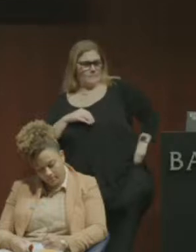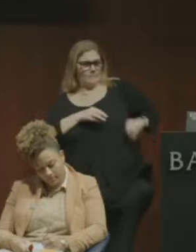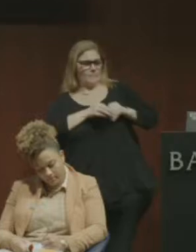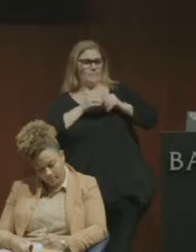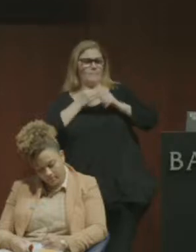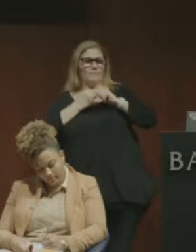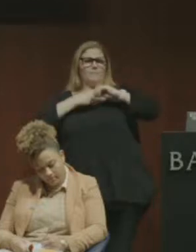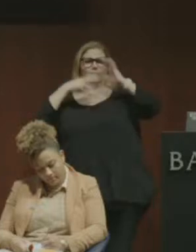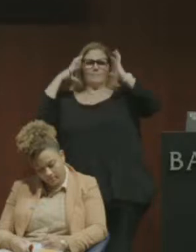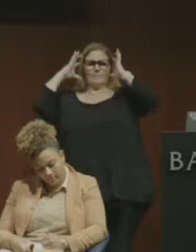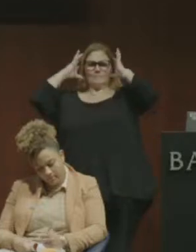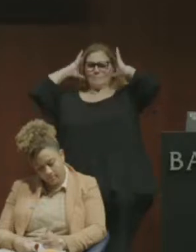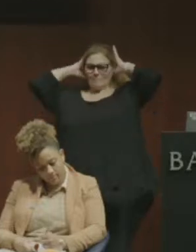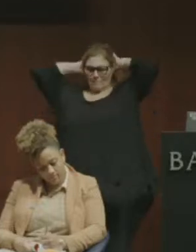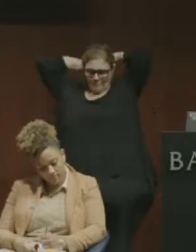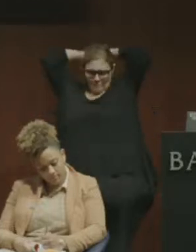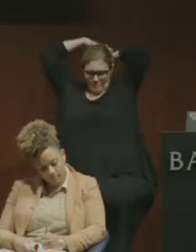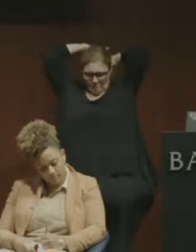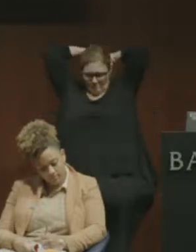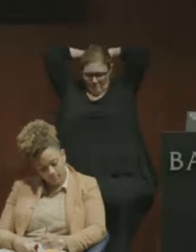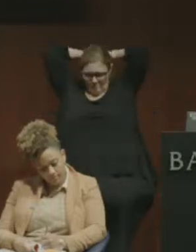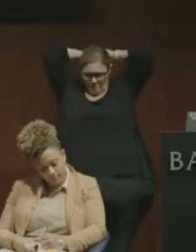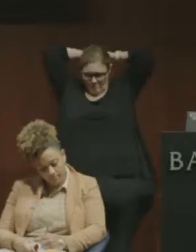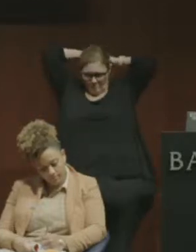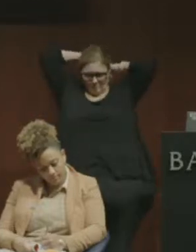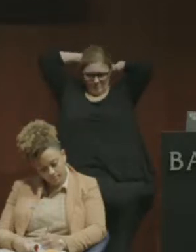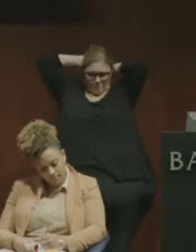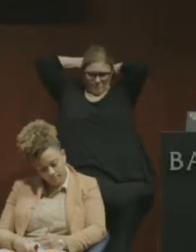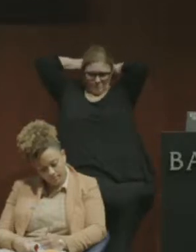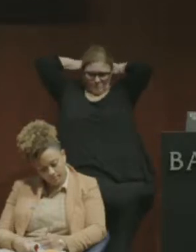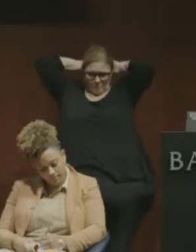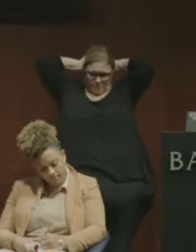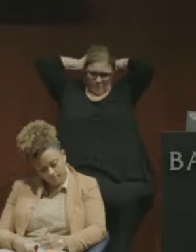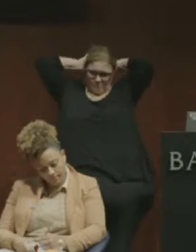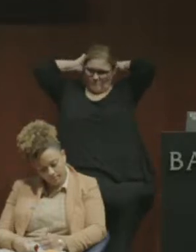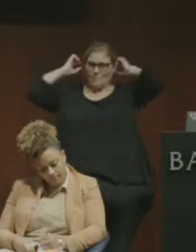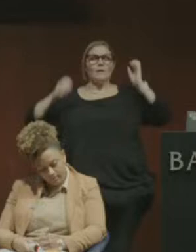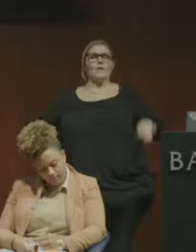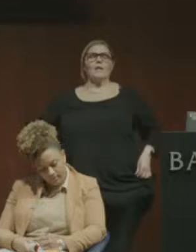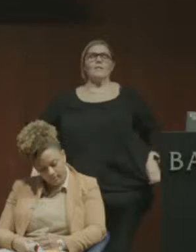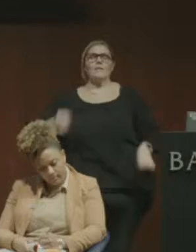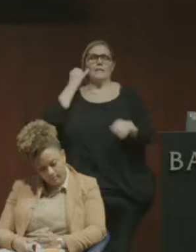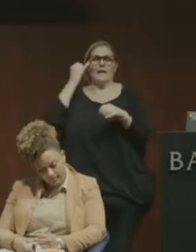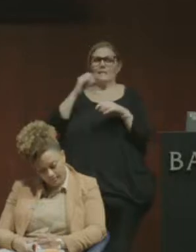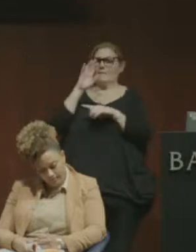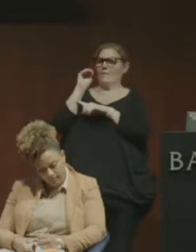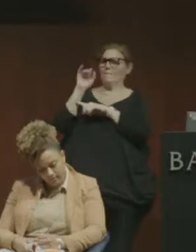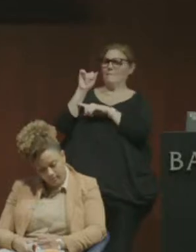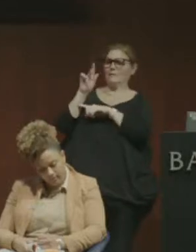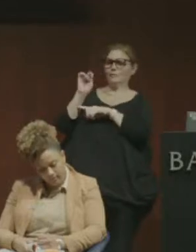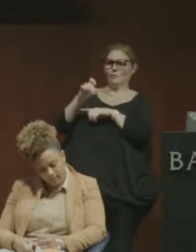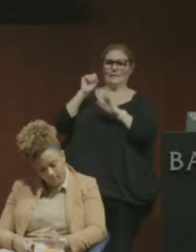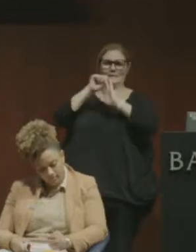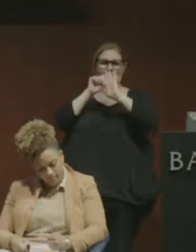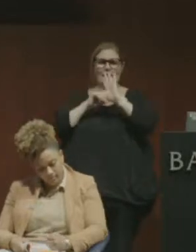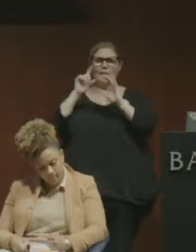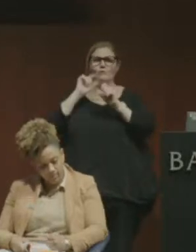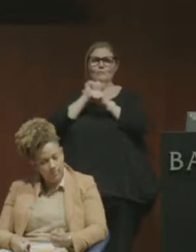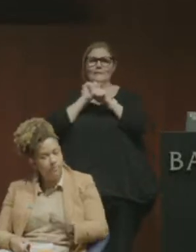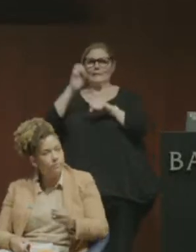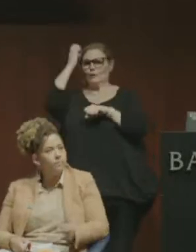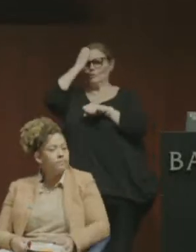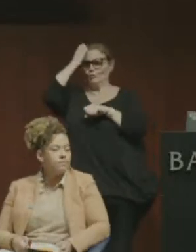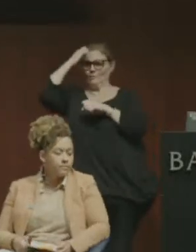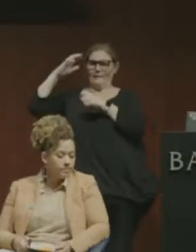ensuing international system is quite European at its very foundation. Modern European states emerged from a